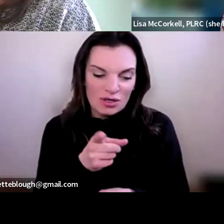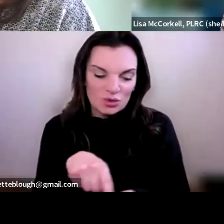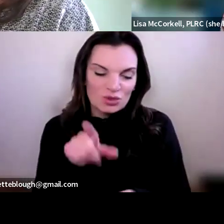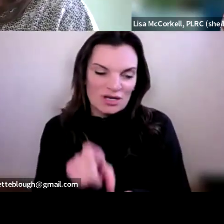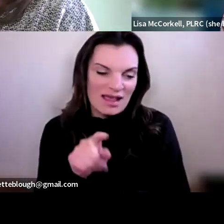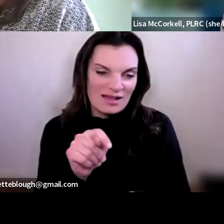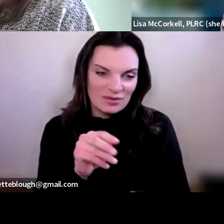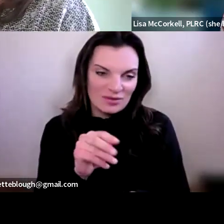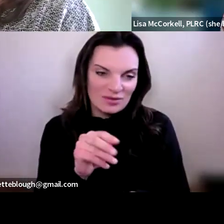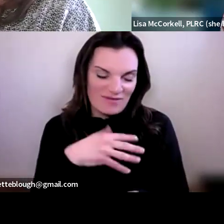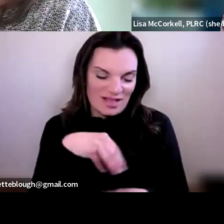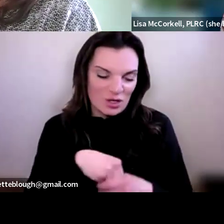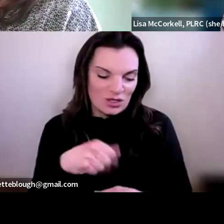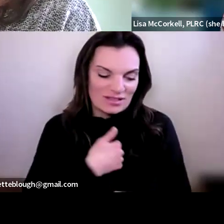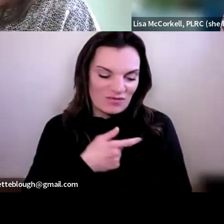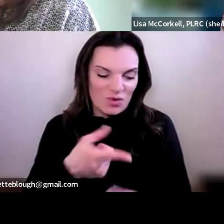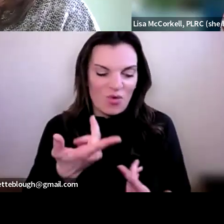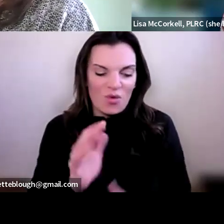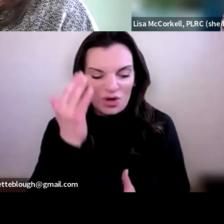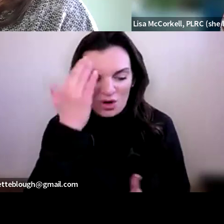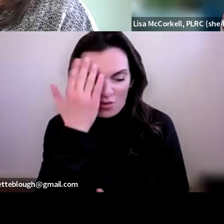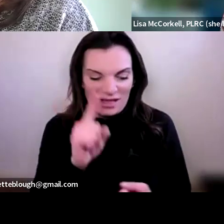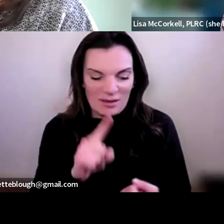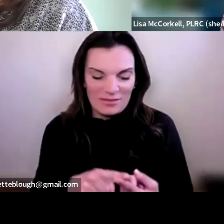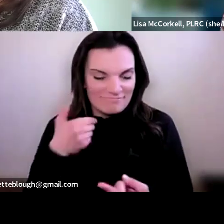have to have that in yourself, that you know what's happening to you.